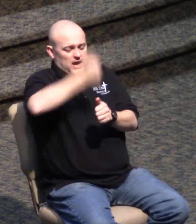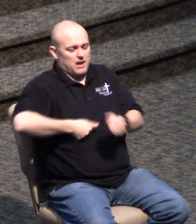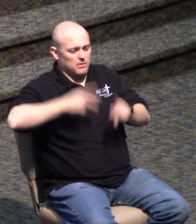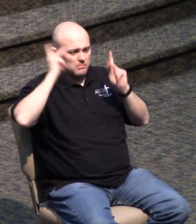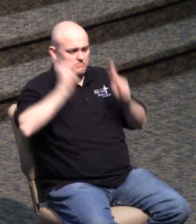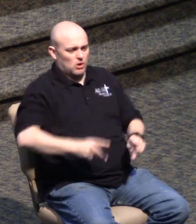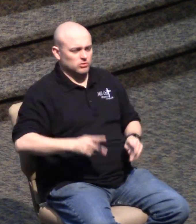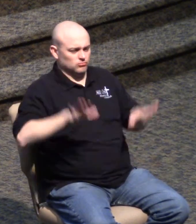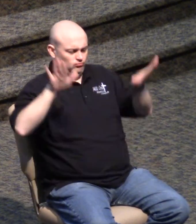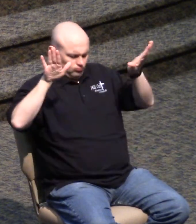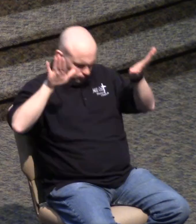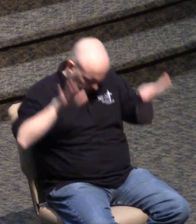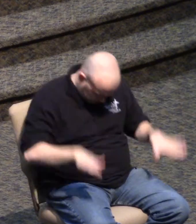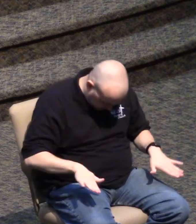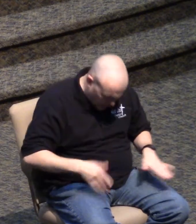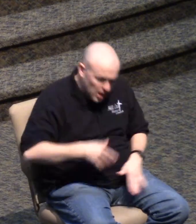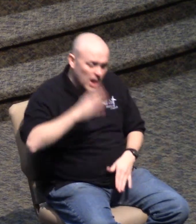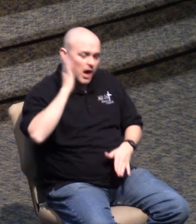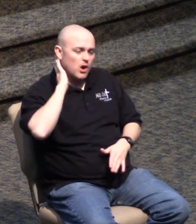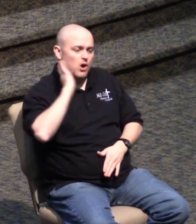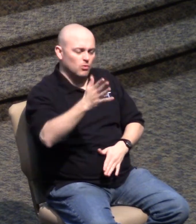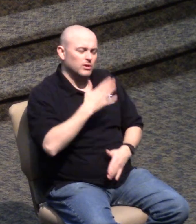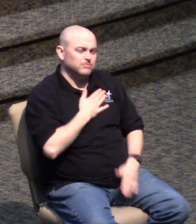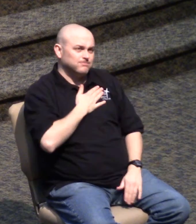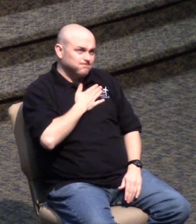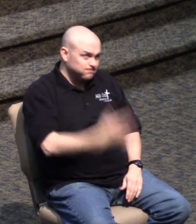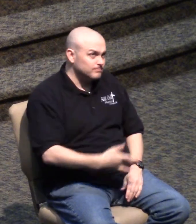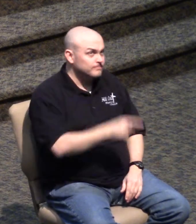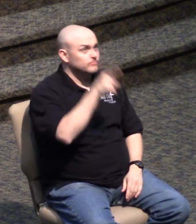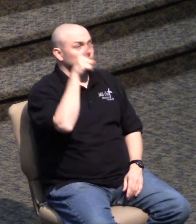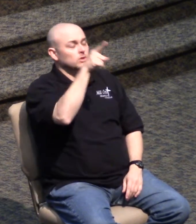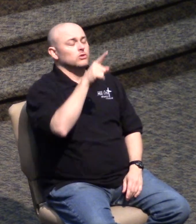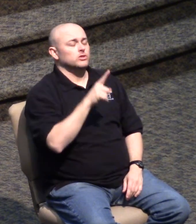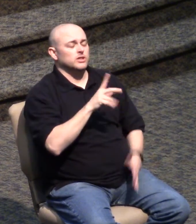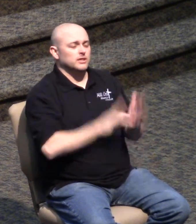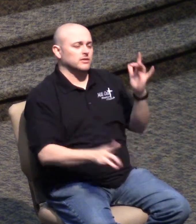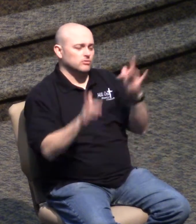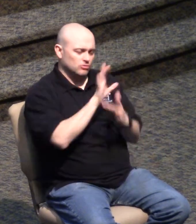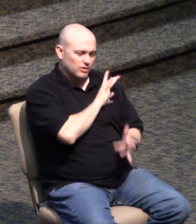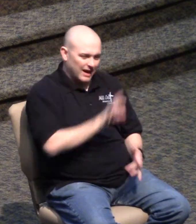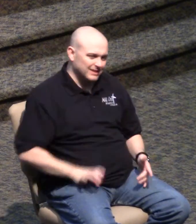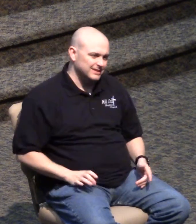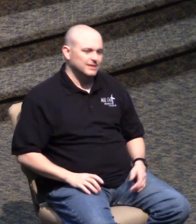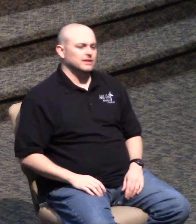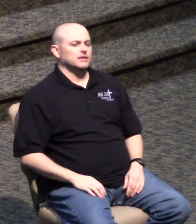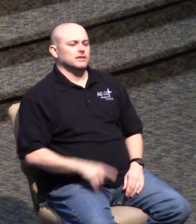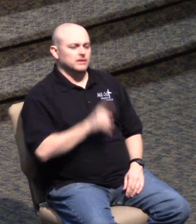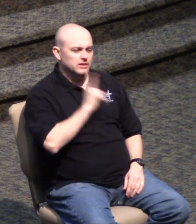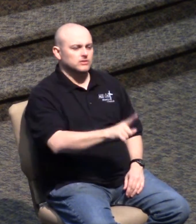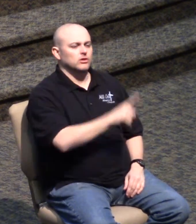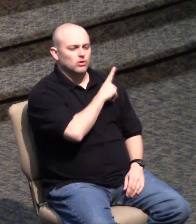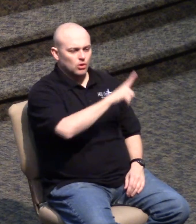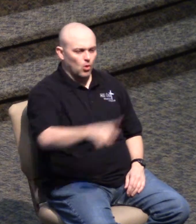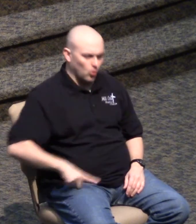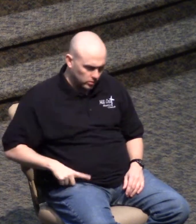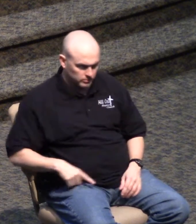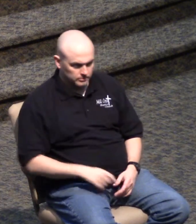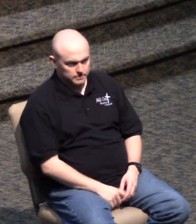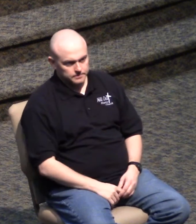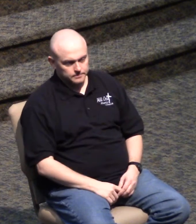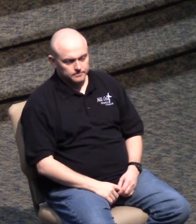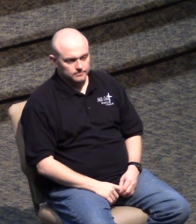knee will bow and every tongue will confess that Jesus Christ is